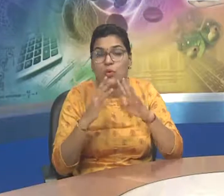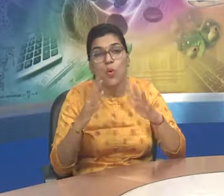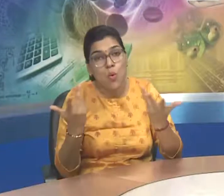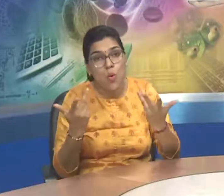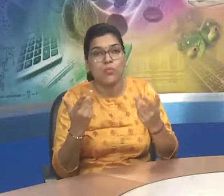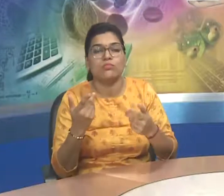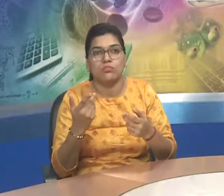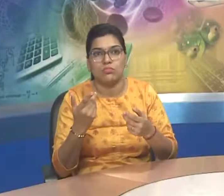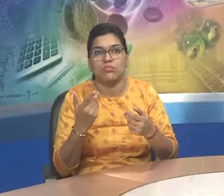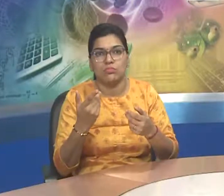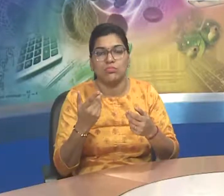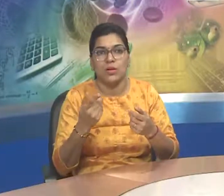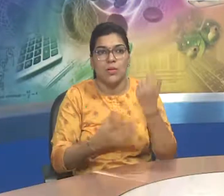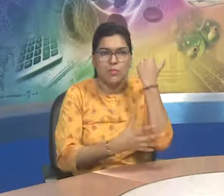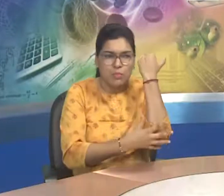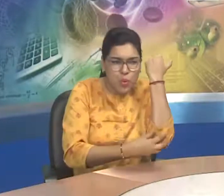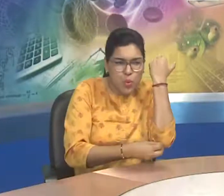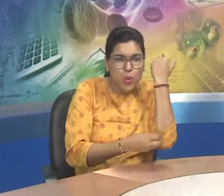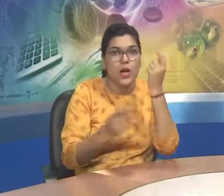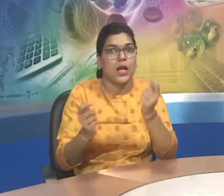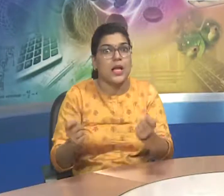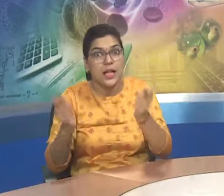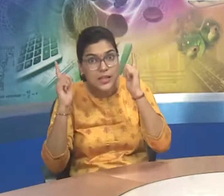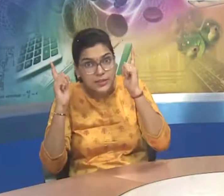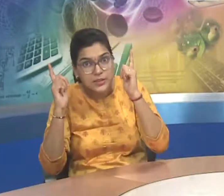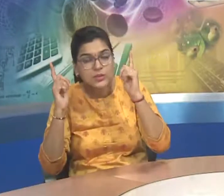many social factors